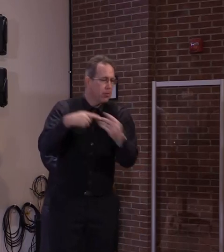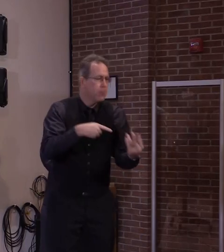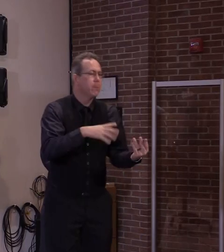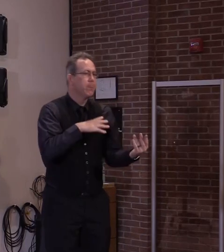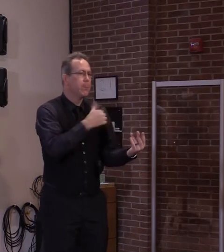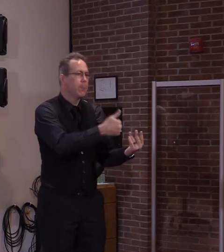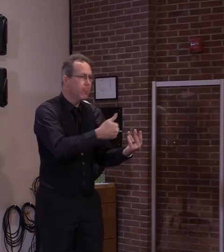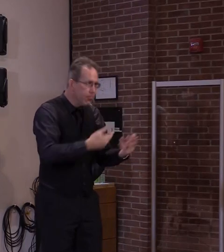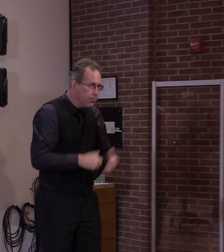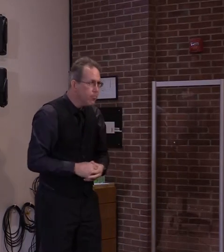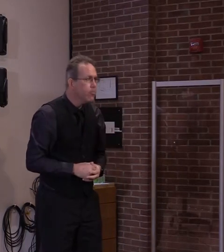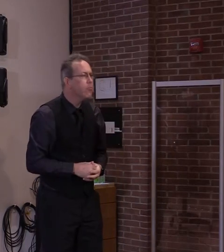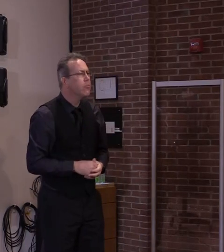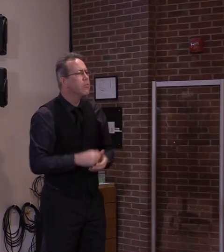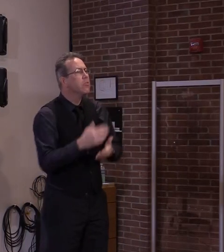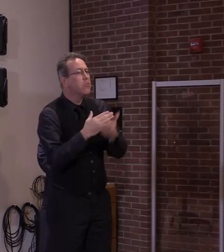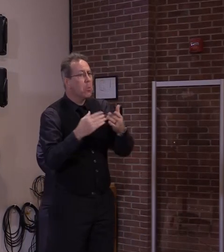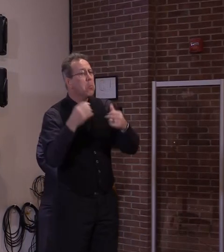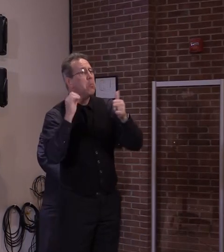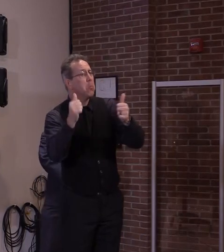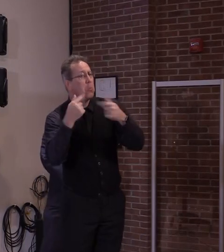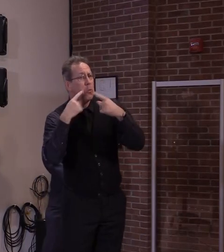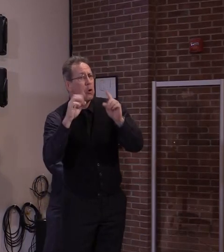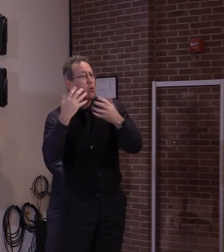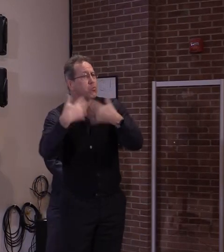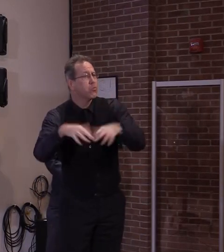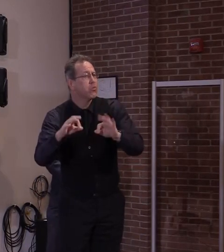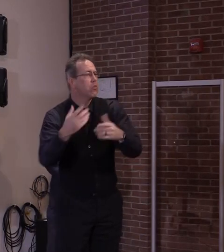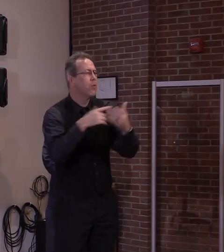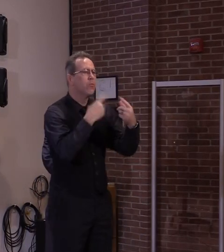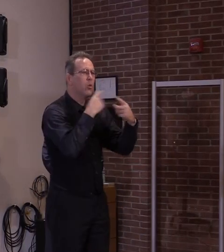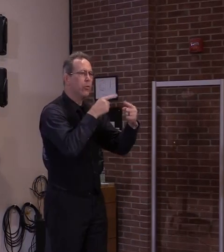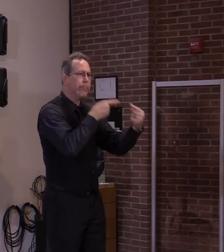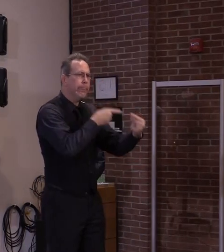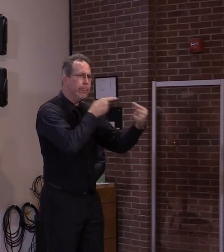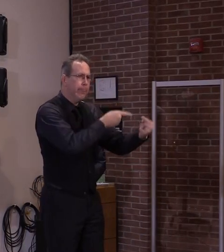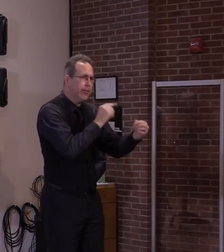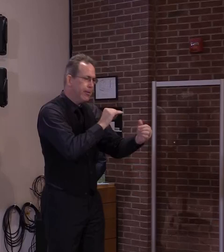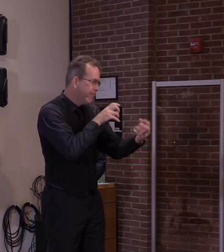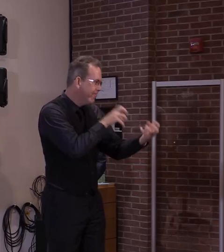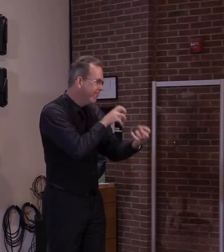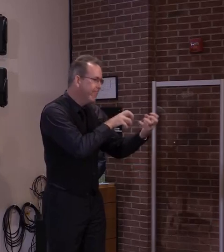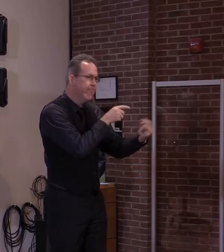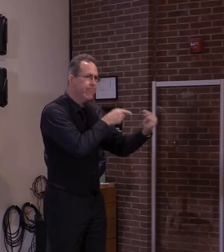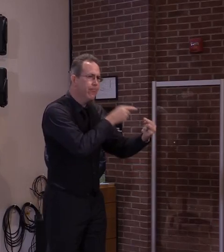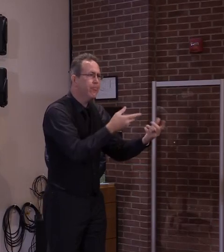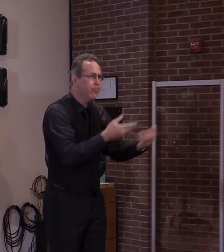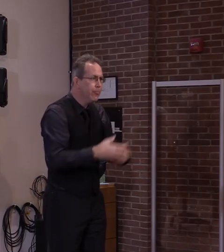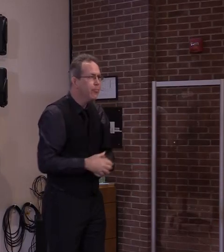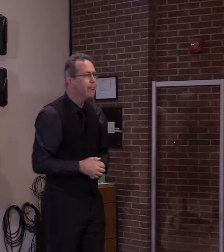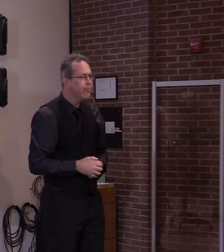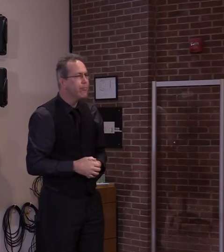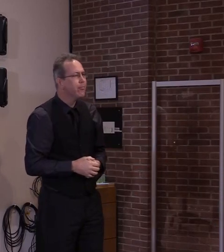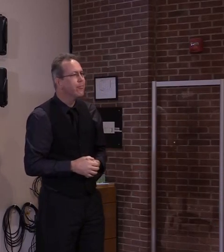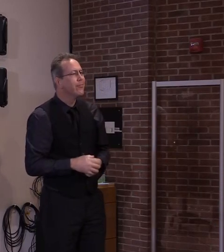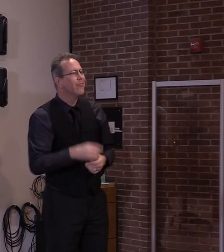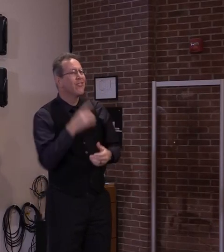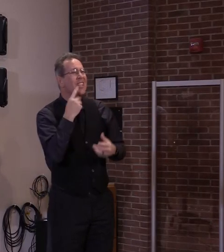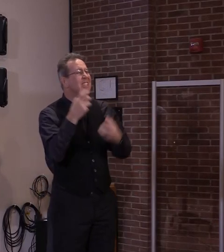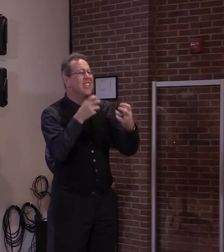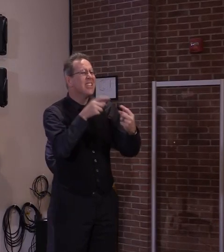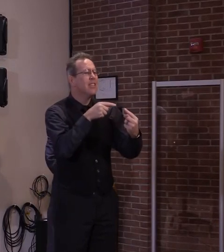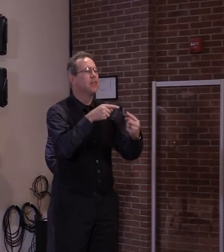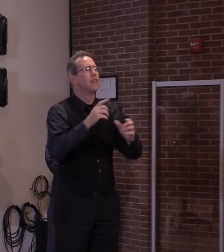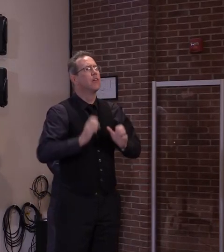bit challenging to implement at first, and there are inevitably a customer or two that get ugly about it, but overall they're